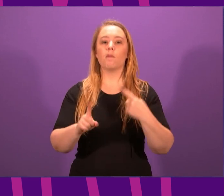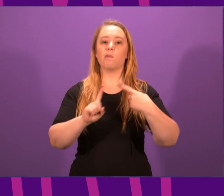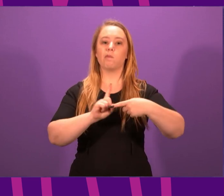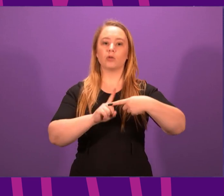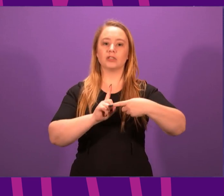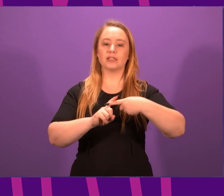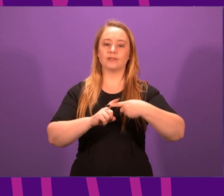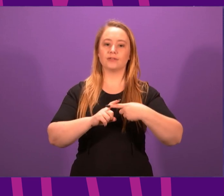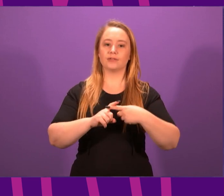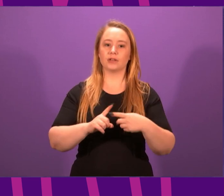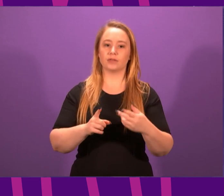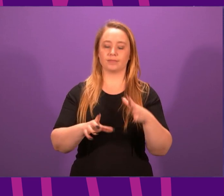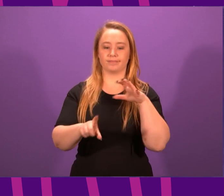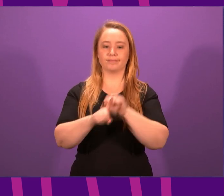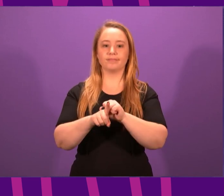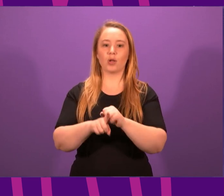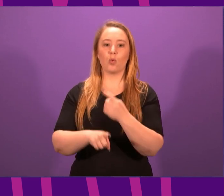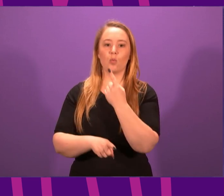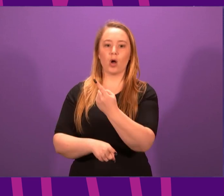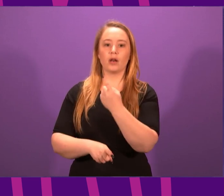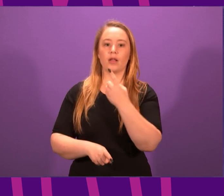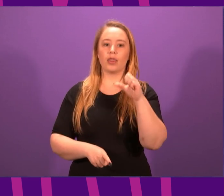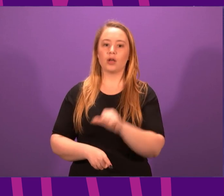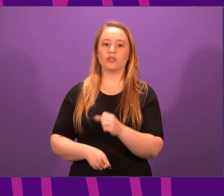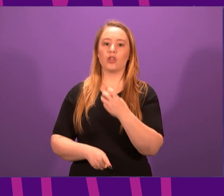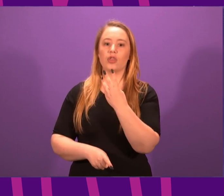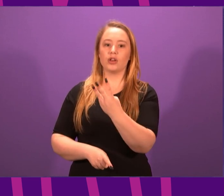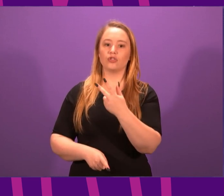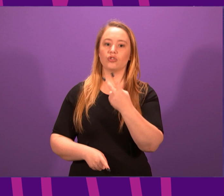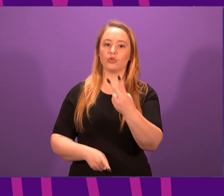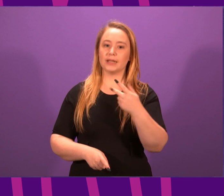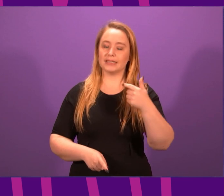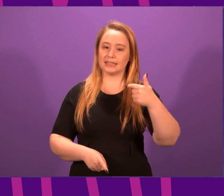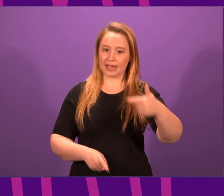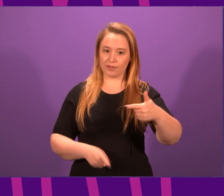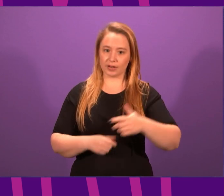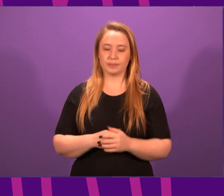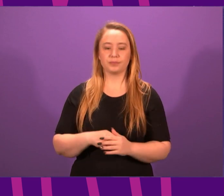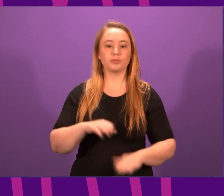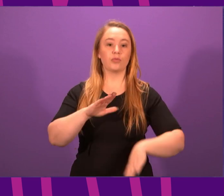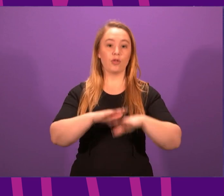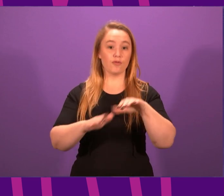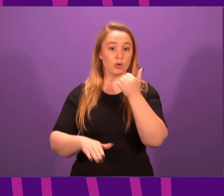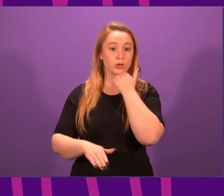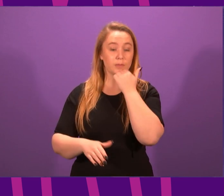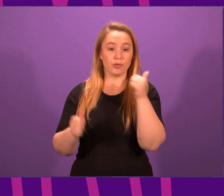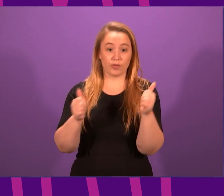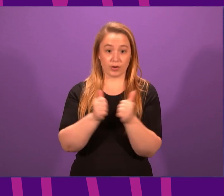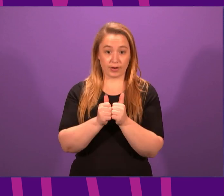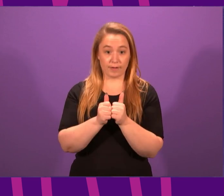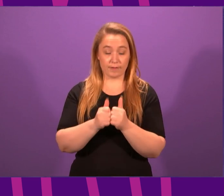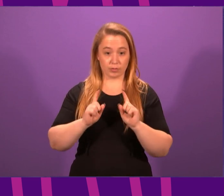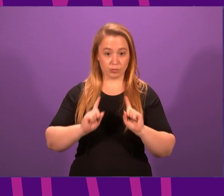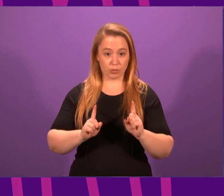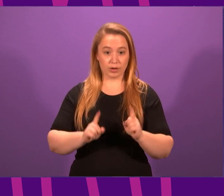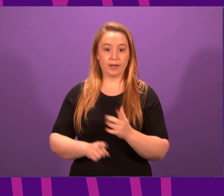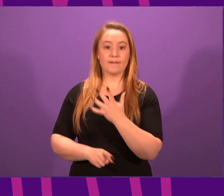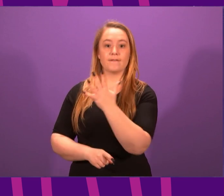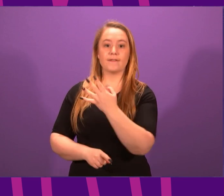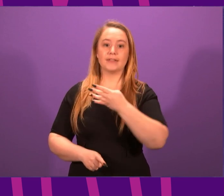positive cases reported yesterday was 1,327. The total number of confirmed cases in Scotland is now